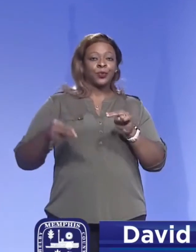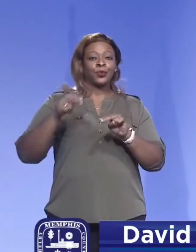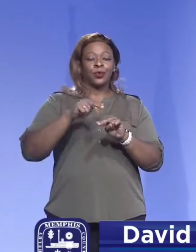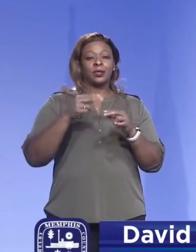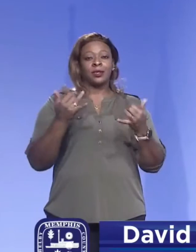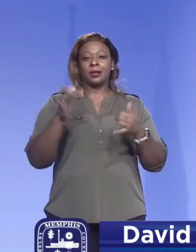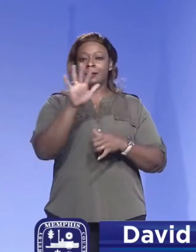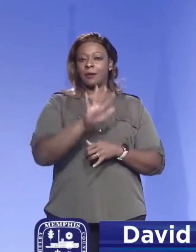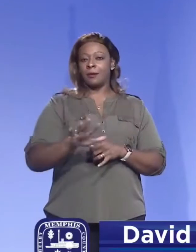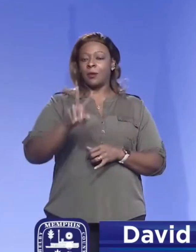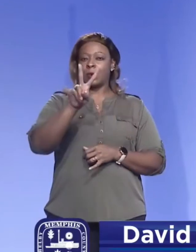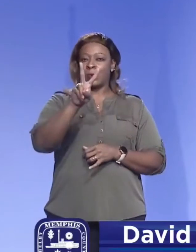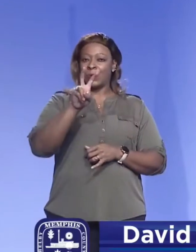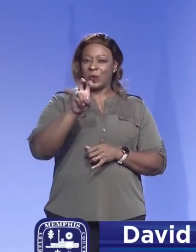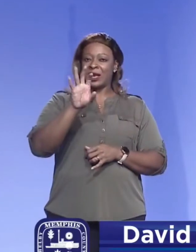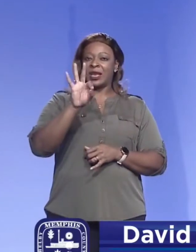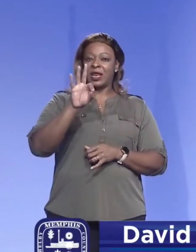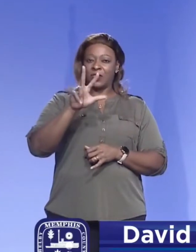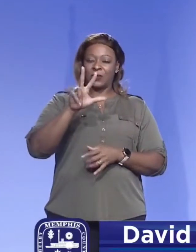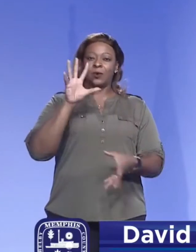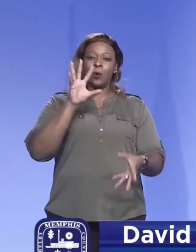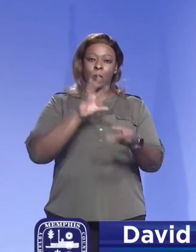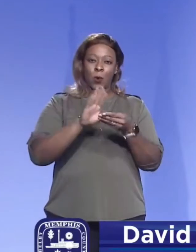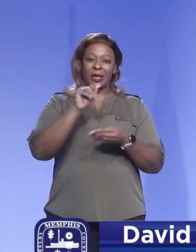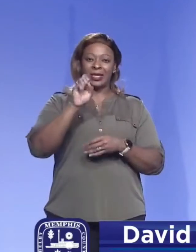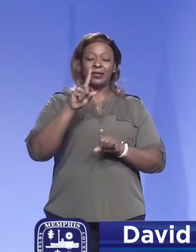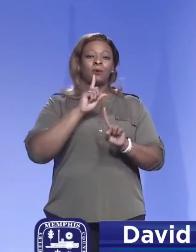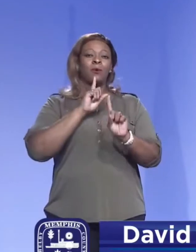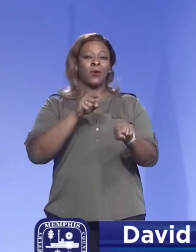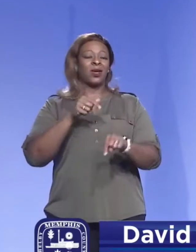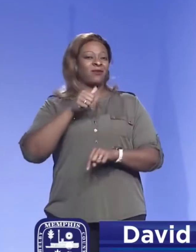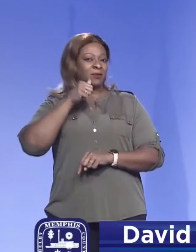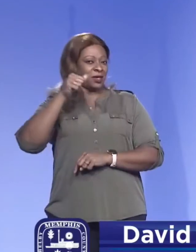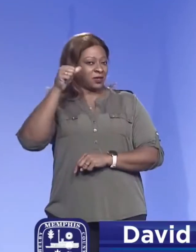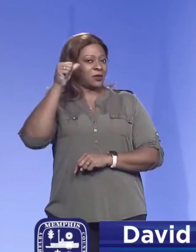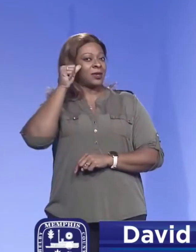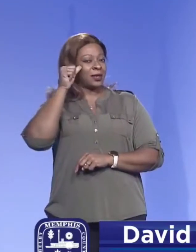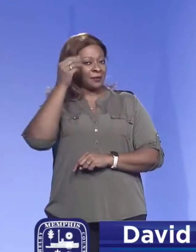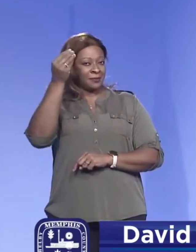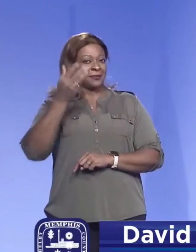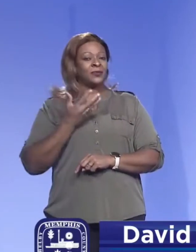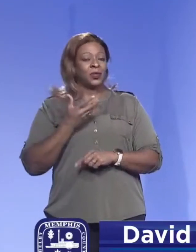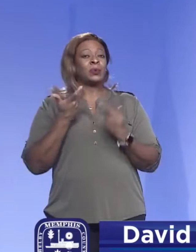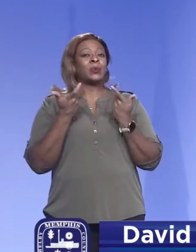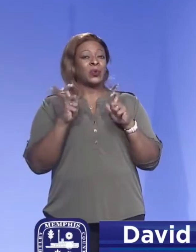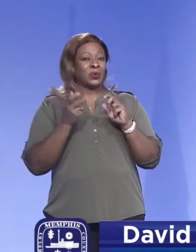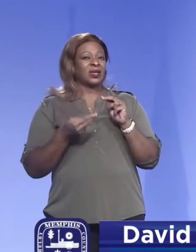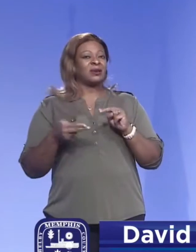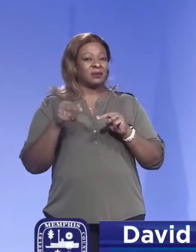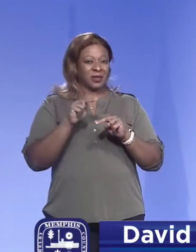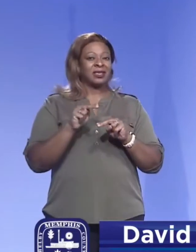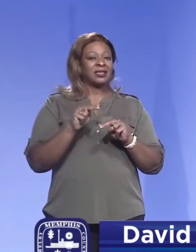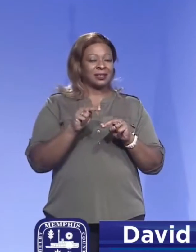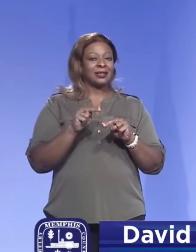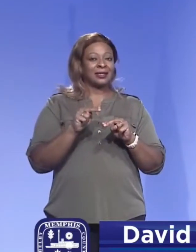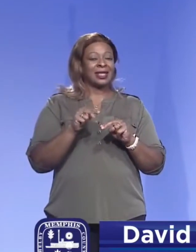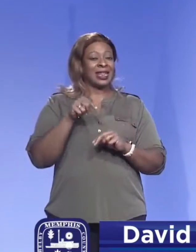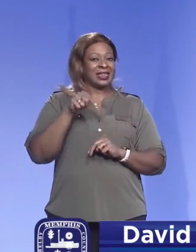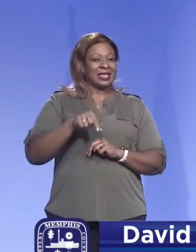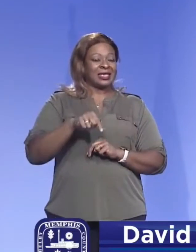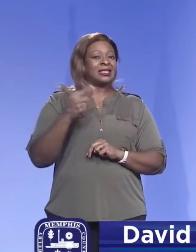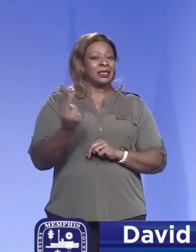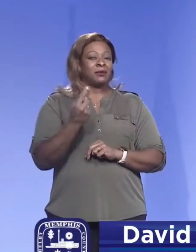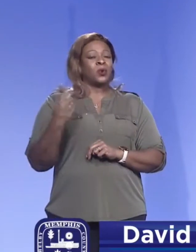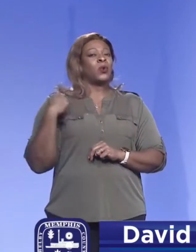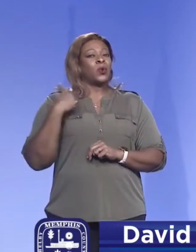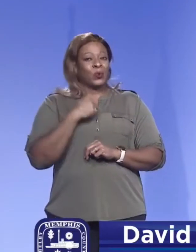of 293 cases that were reported yesterday. It's a very large increase, and this is something that